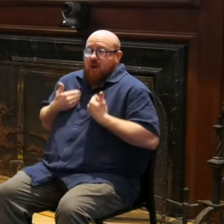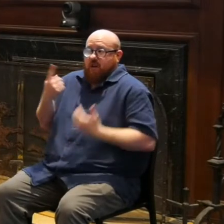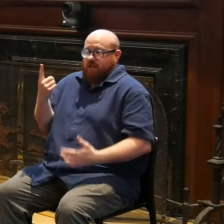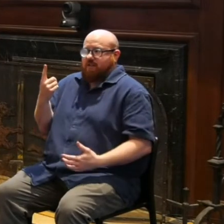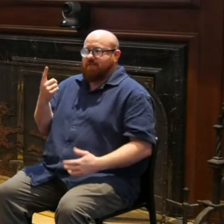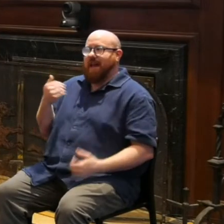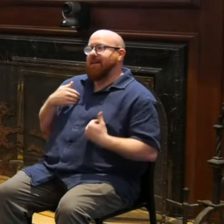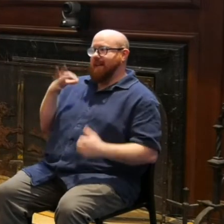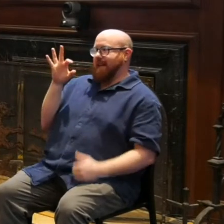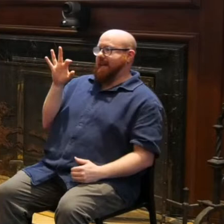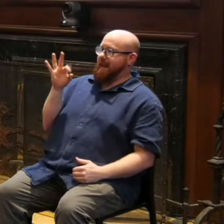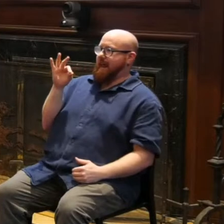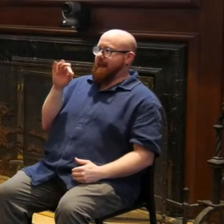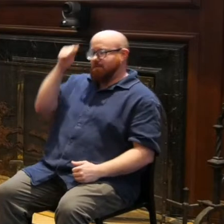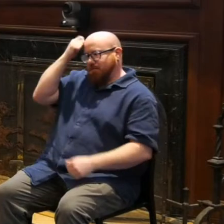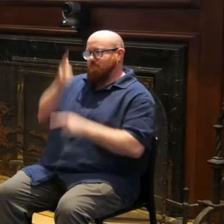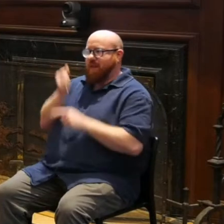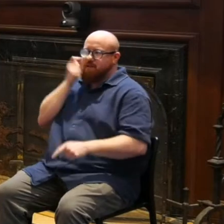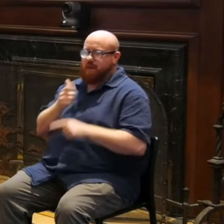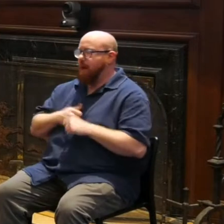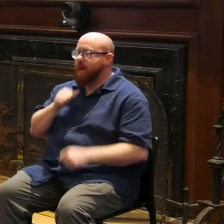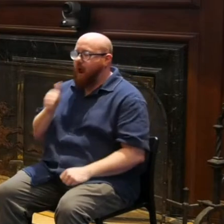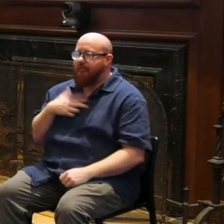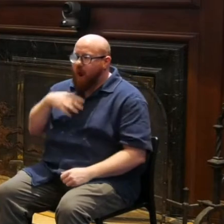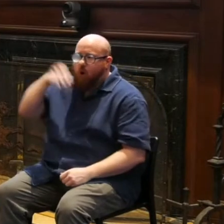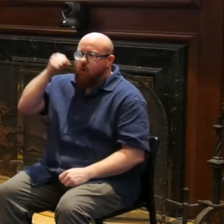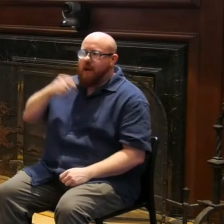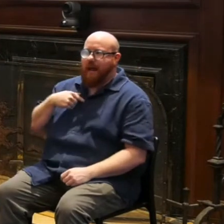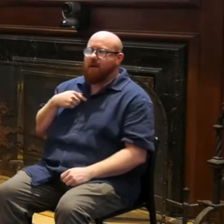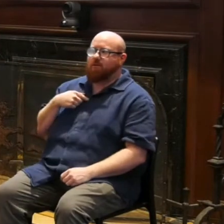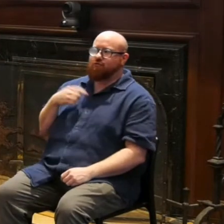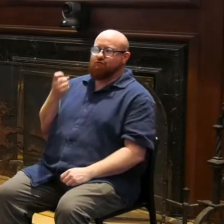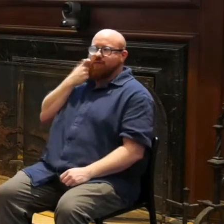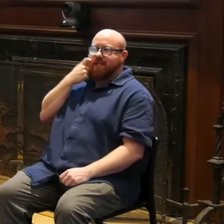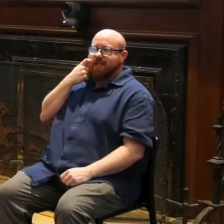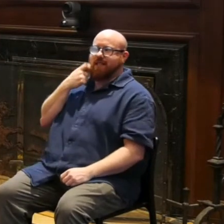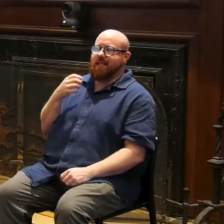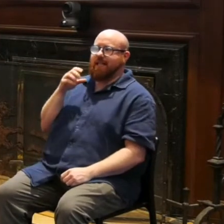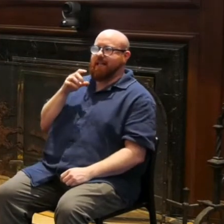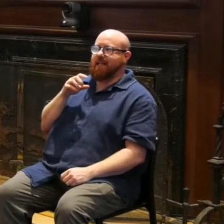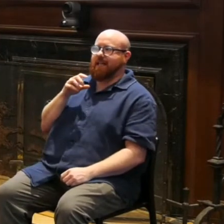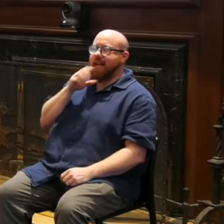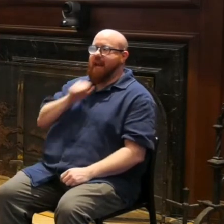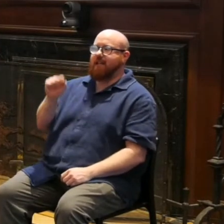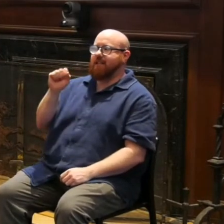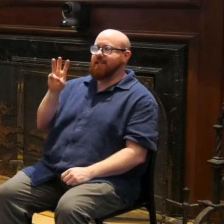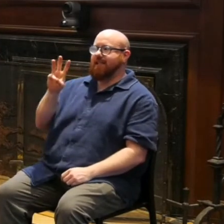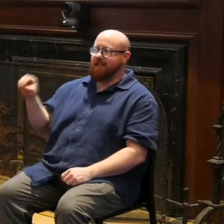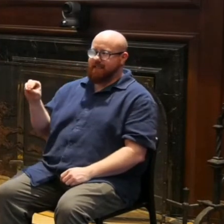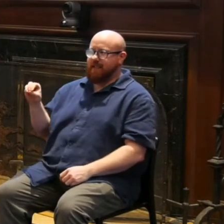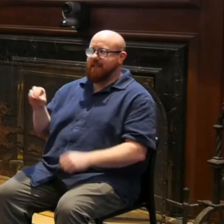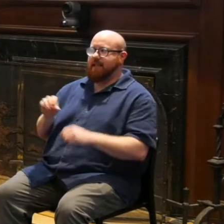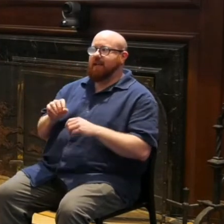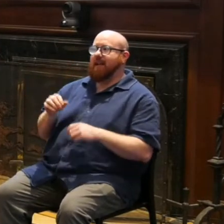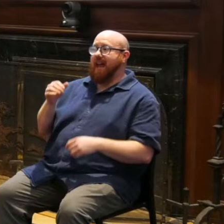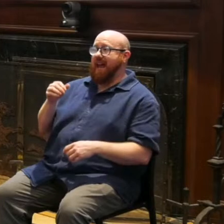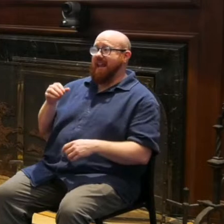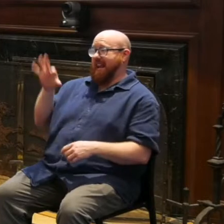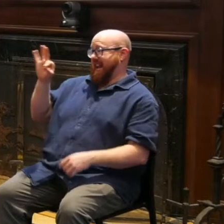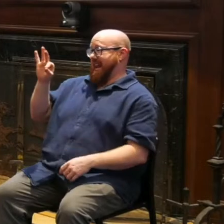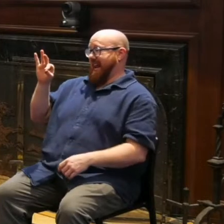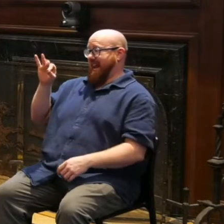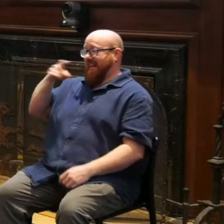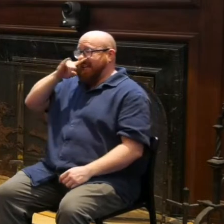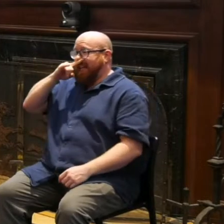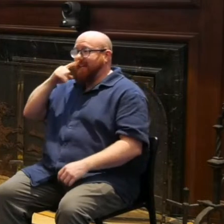that young. I just turned 60. And out of the 9 kids, I am the one with my mom's skill. And I'm sorry I screwed